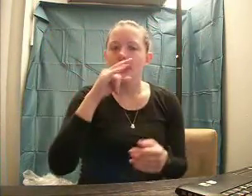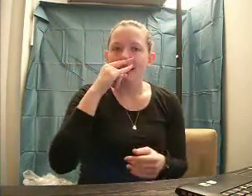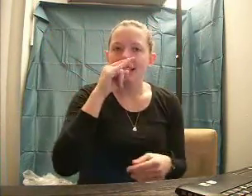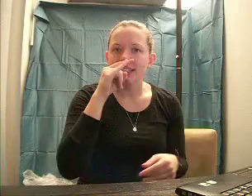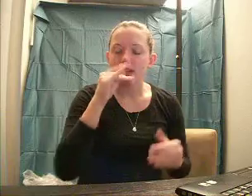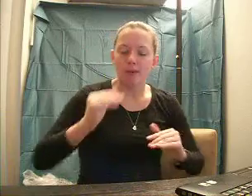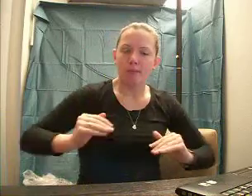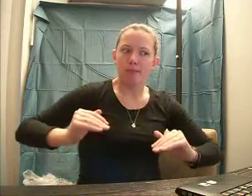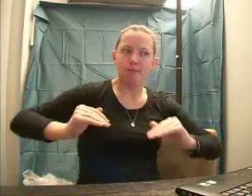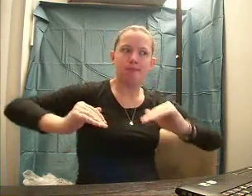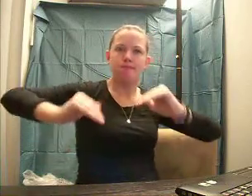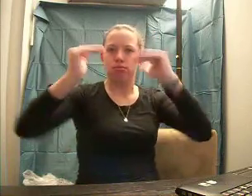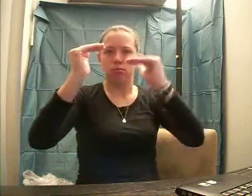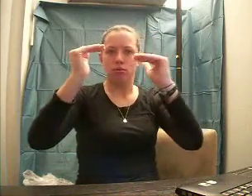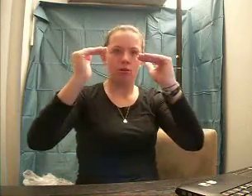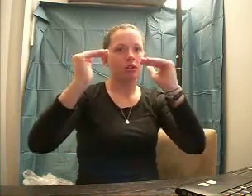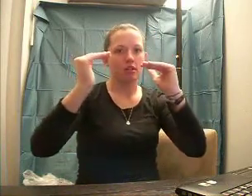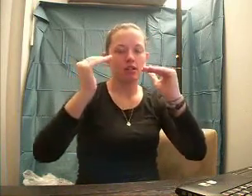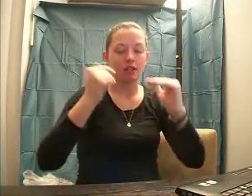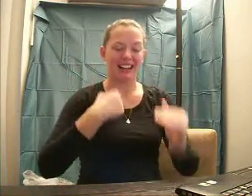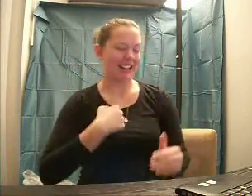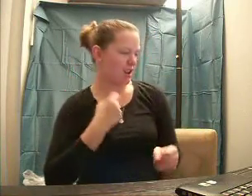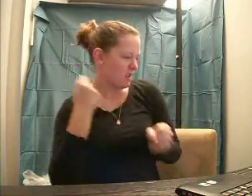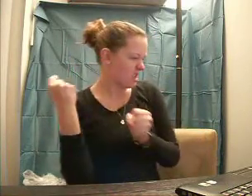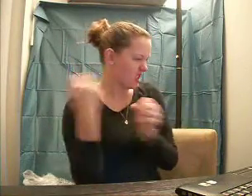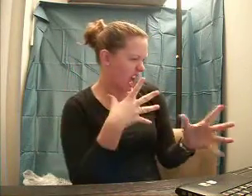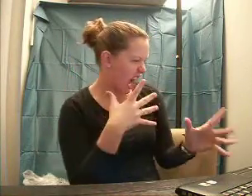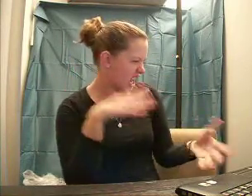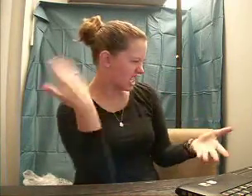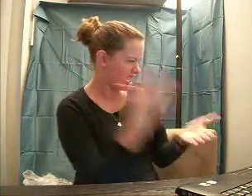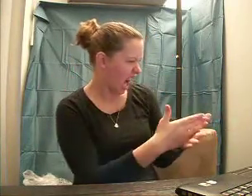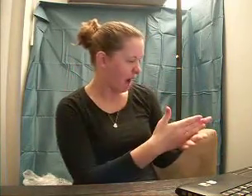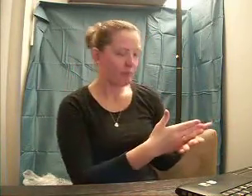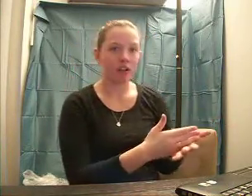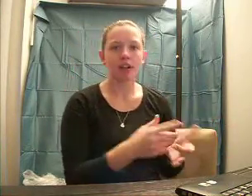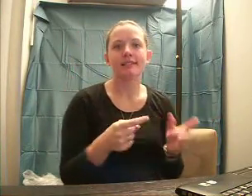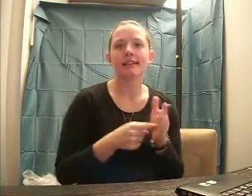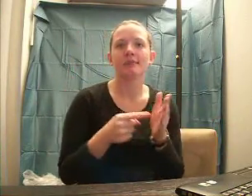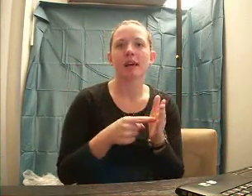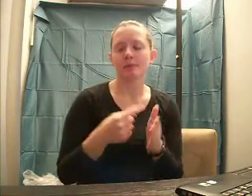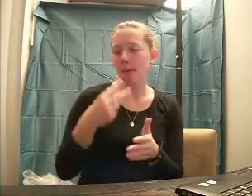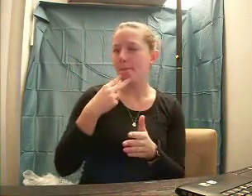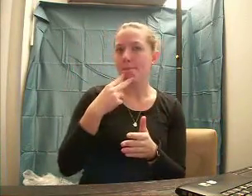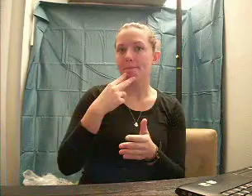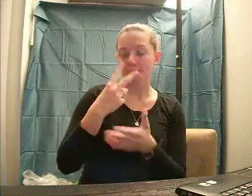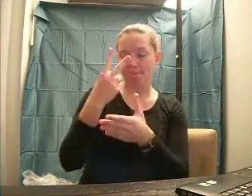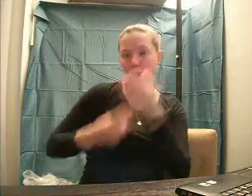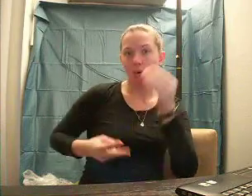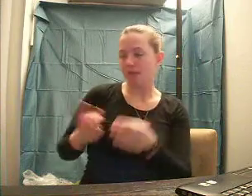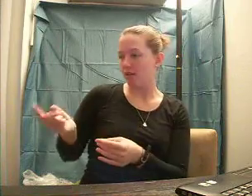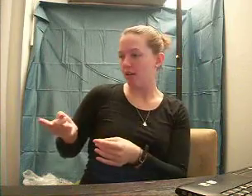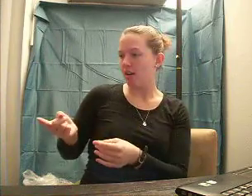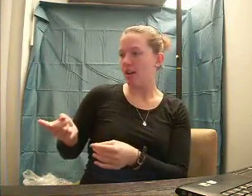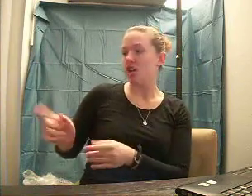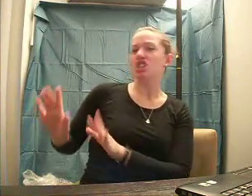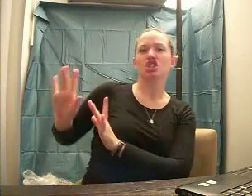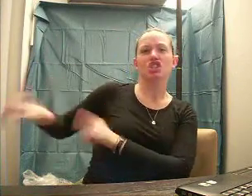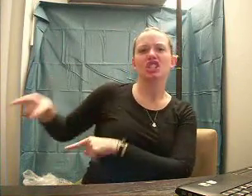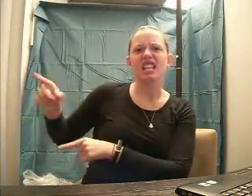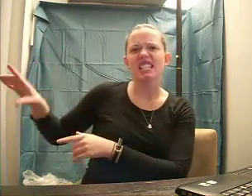force. Now, when I scream at my children to stop, sometimes they would both say to me, the other person hit them hard. Now, I